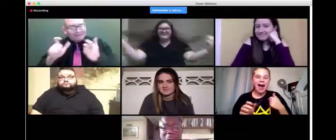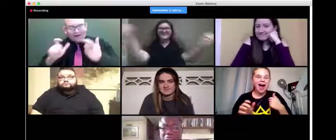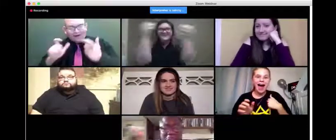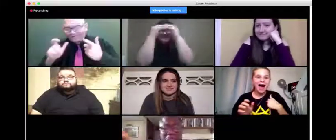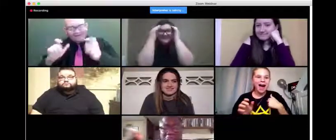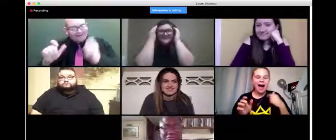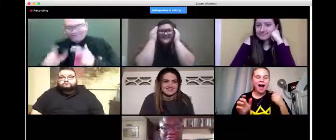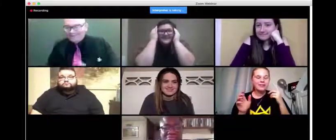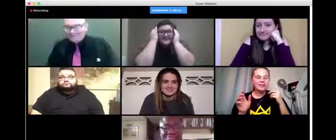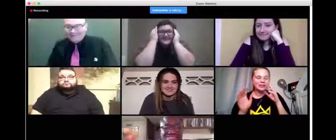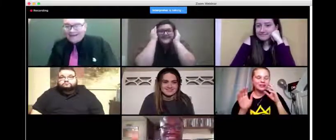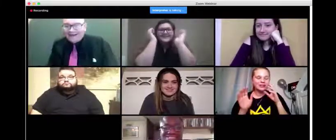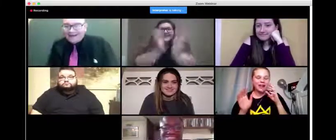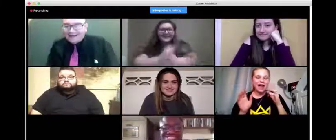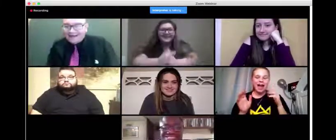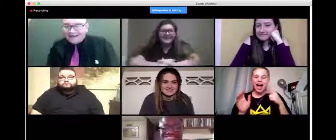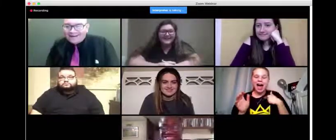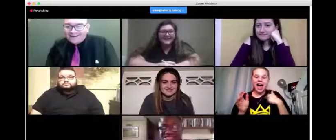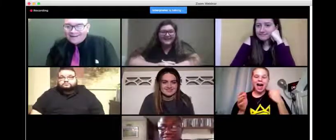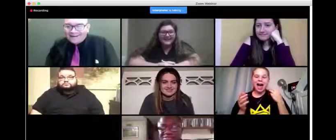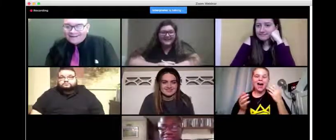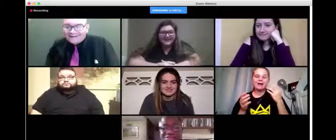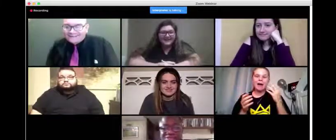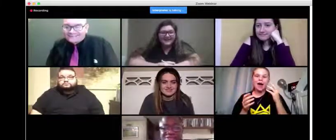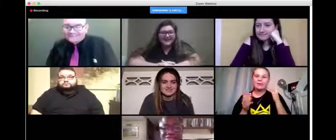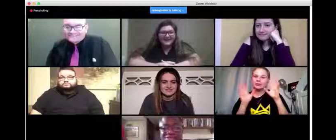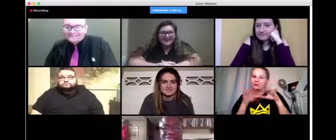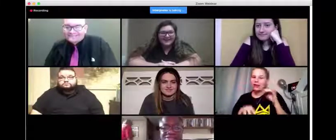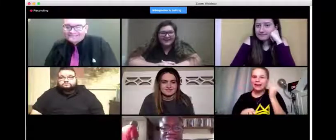shocked if they have season 2. I will be shocked because